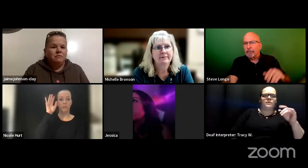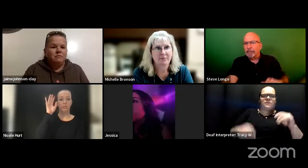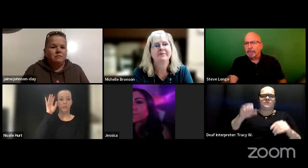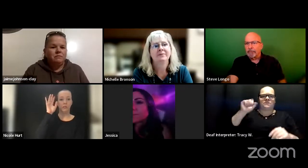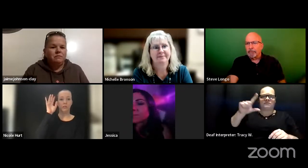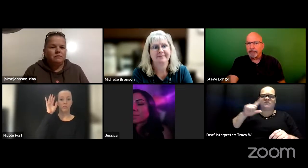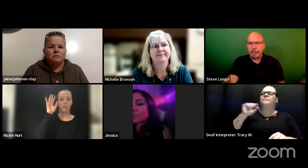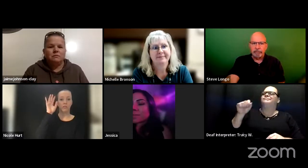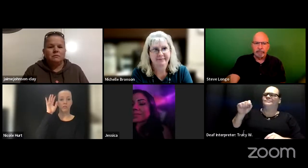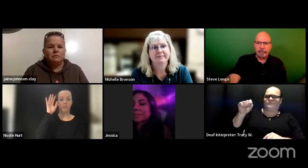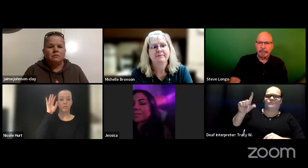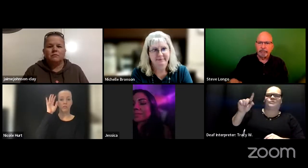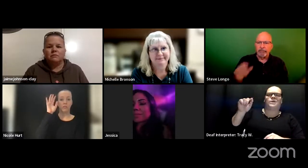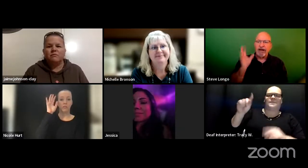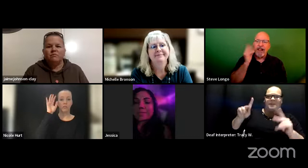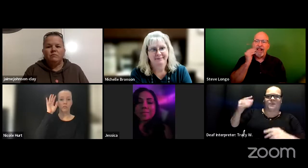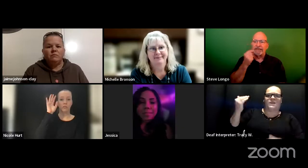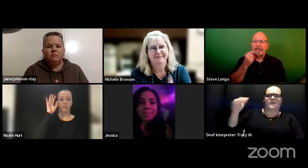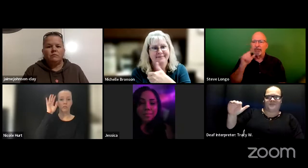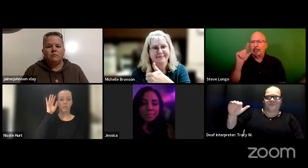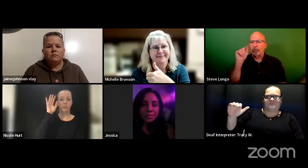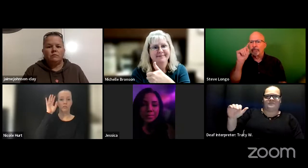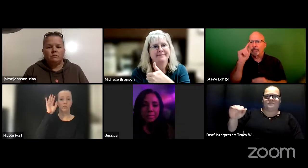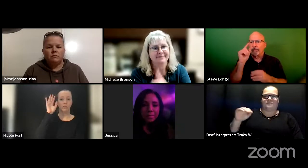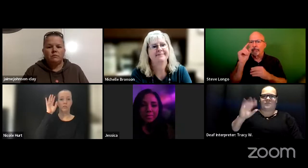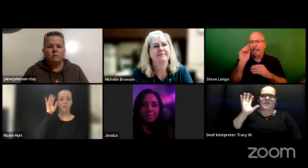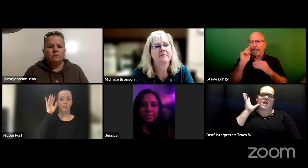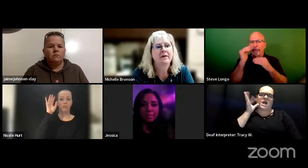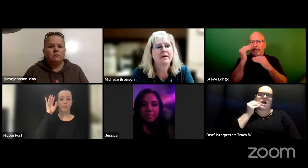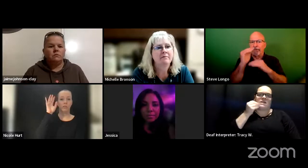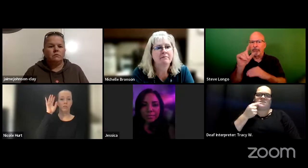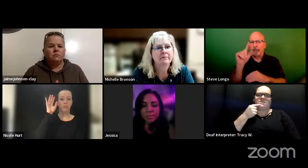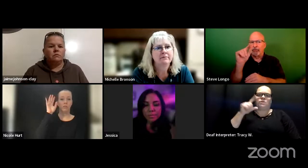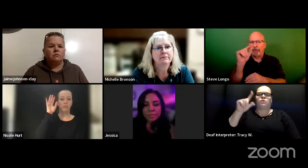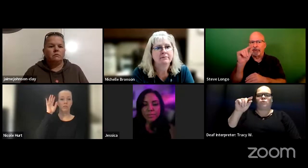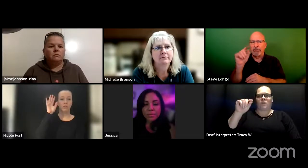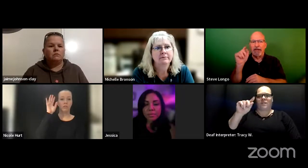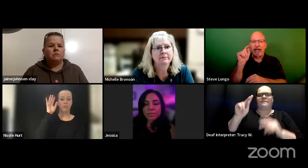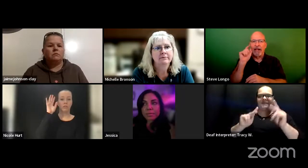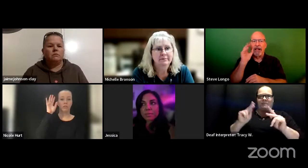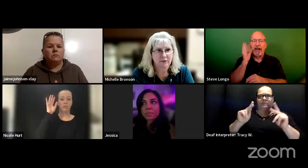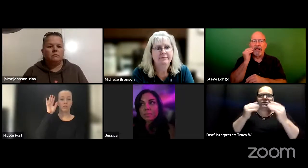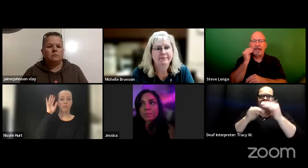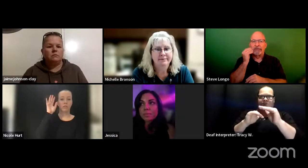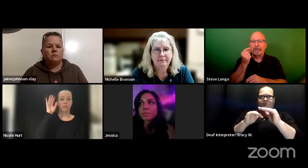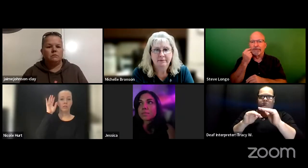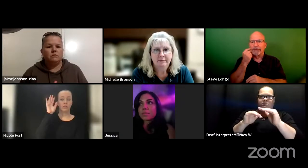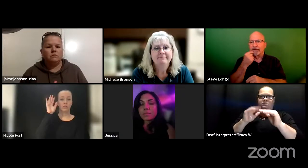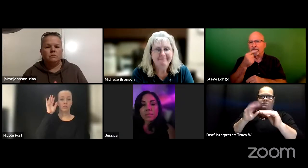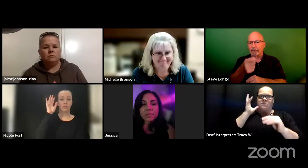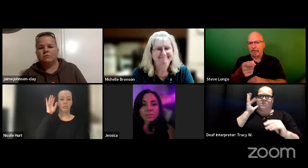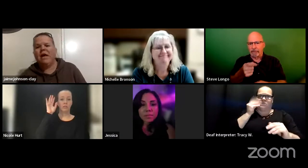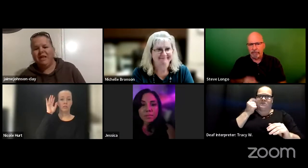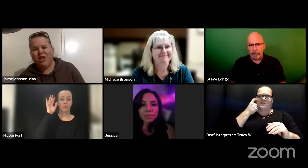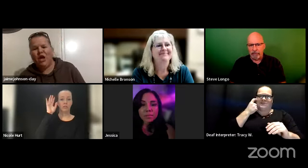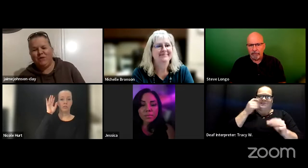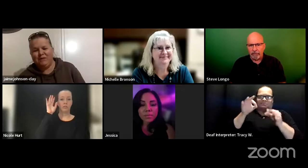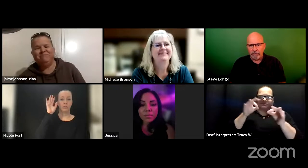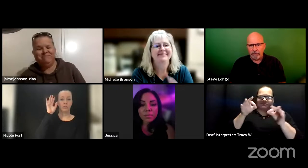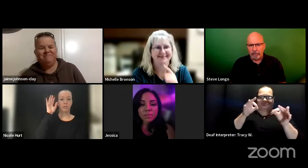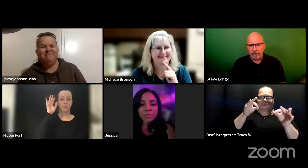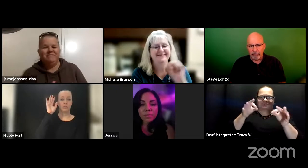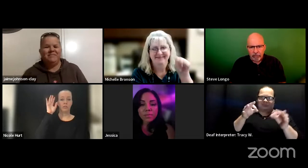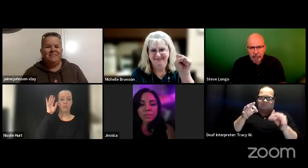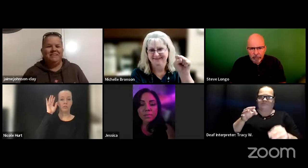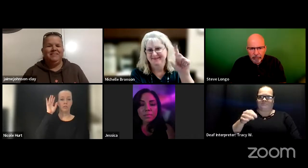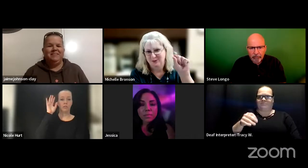Limit of 20 people? Yep. Thank you, Alex. Yeah. Alex said a limit of 20. I